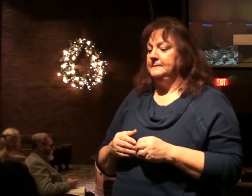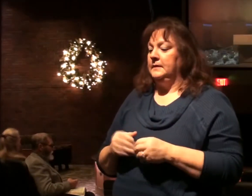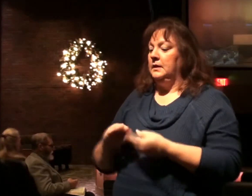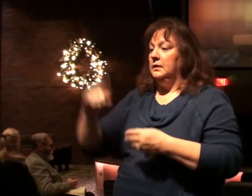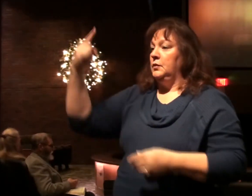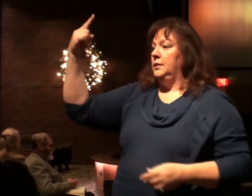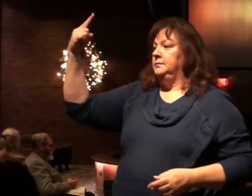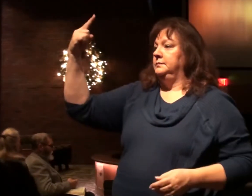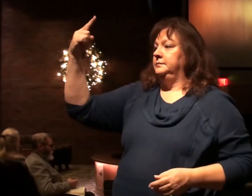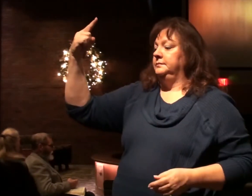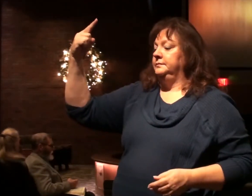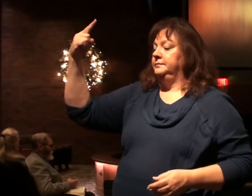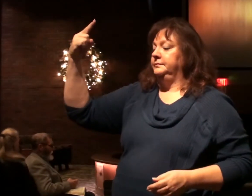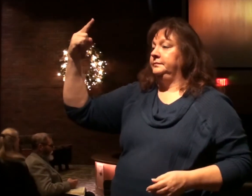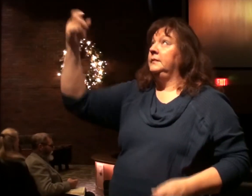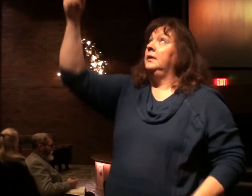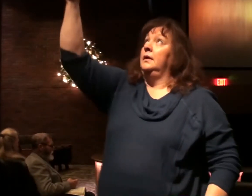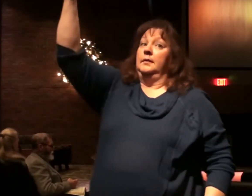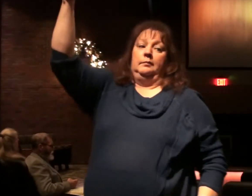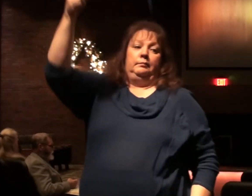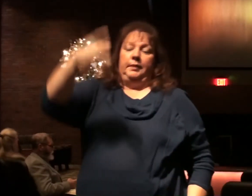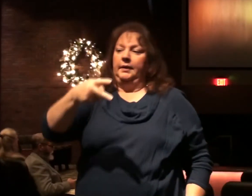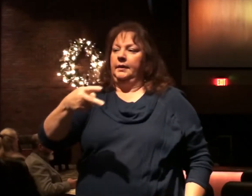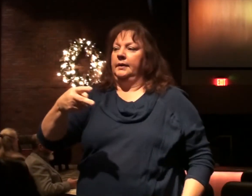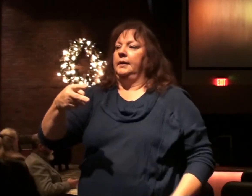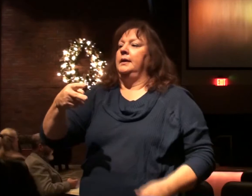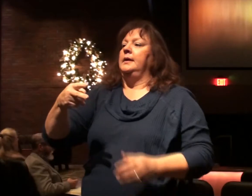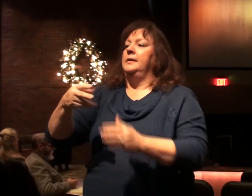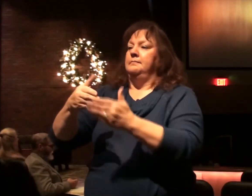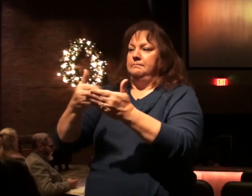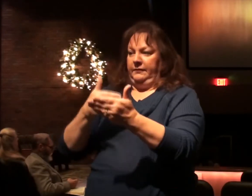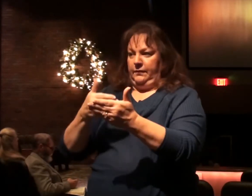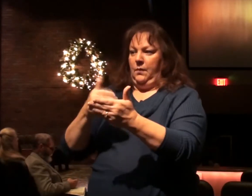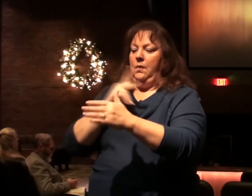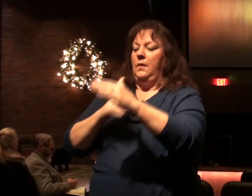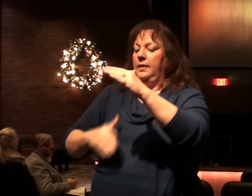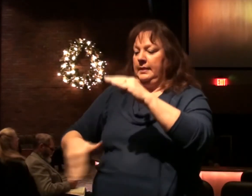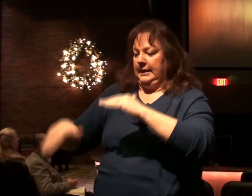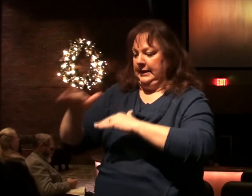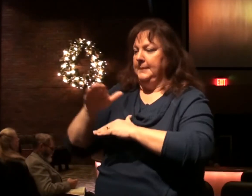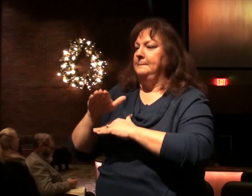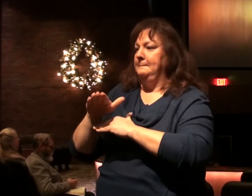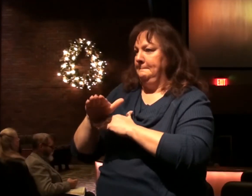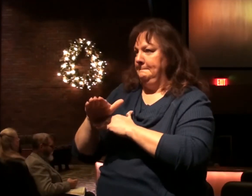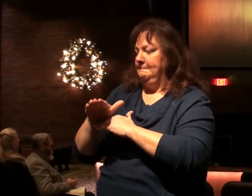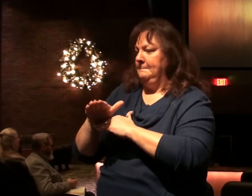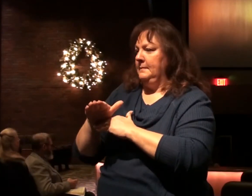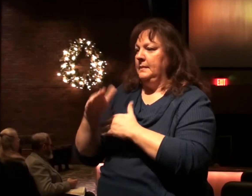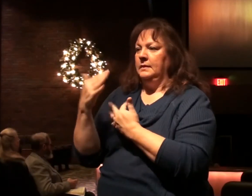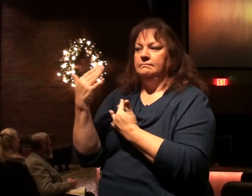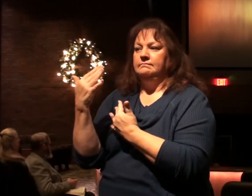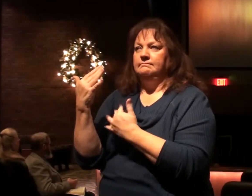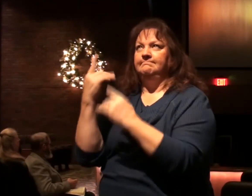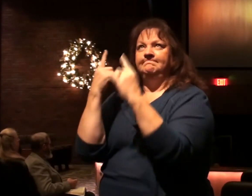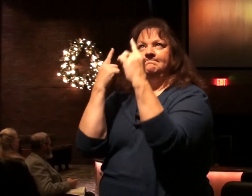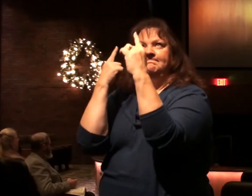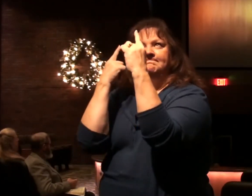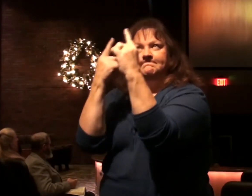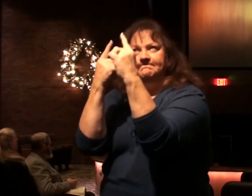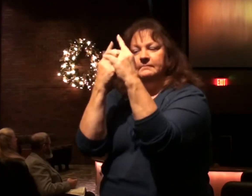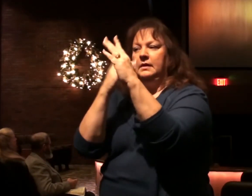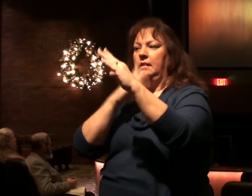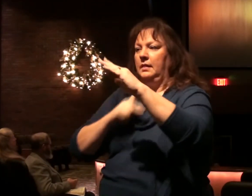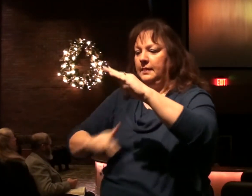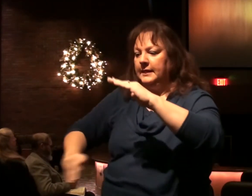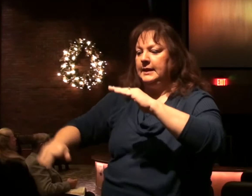Number one Satan's removal from heaven anticipates the kingdom. That's the context. Everything's going toward the kingdom here.